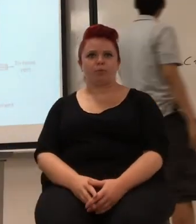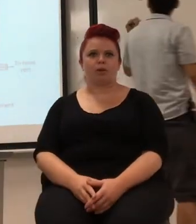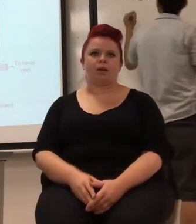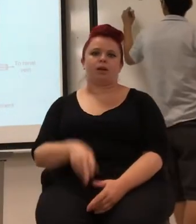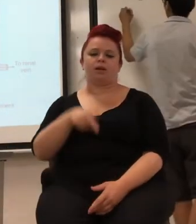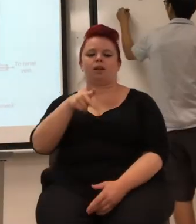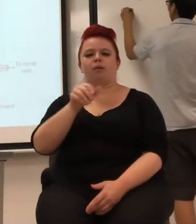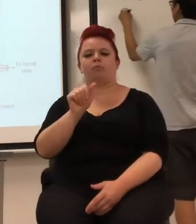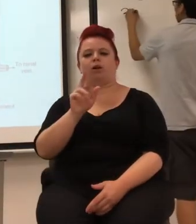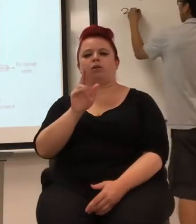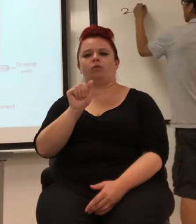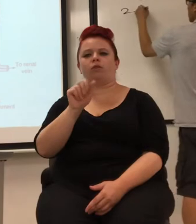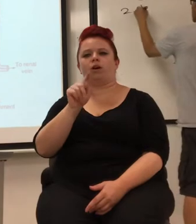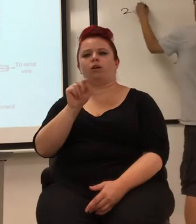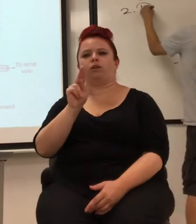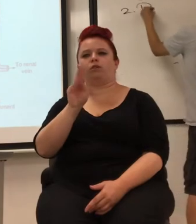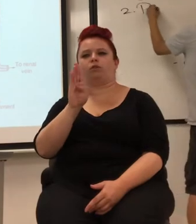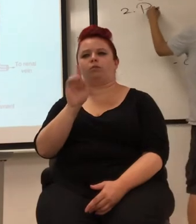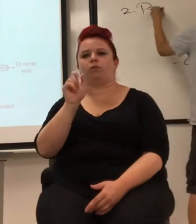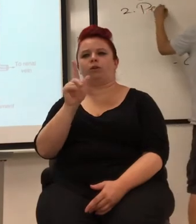Paratubular.